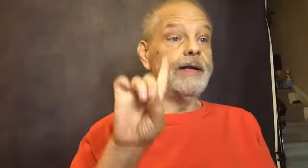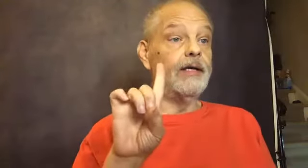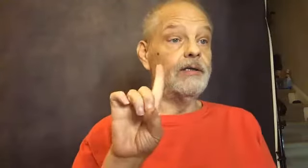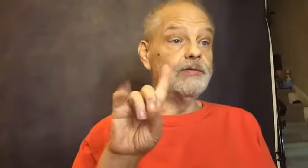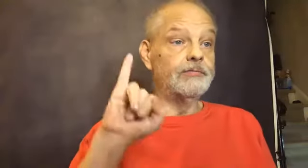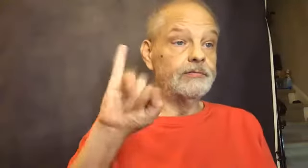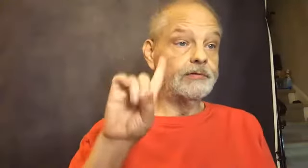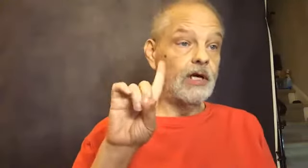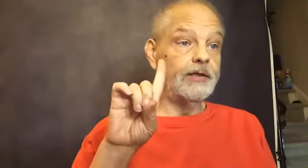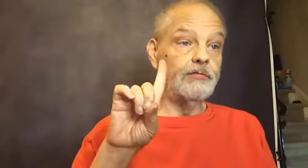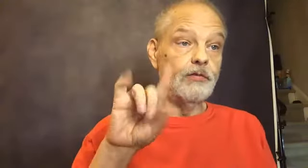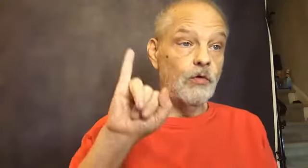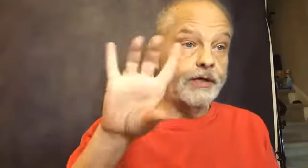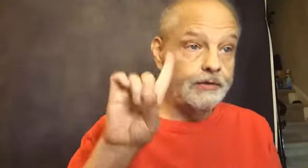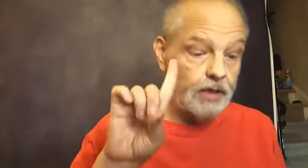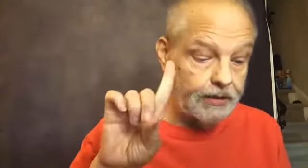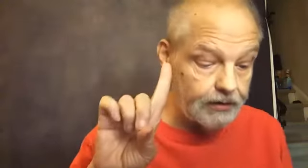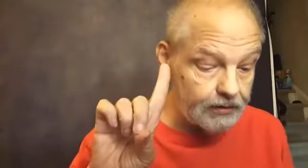ID real quick, ID.